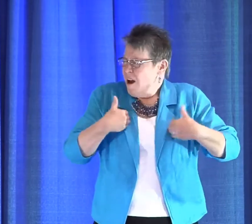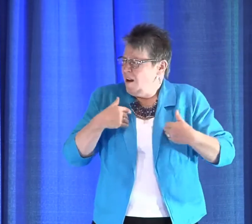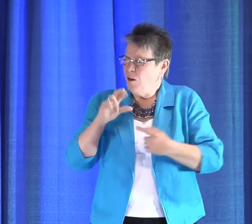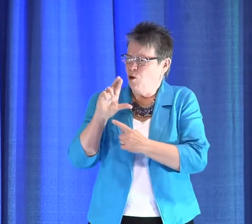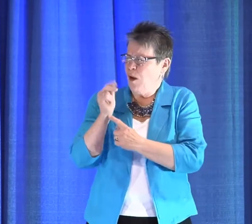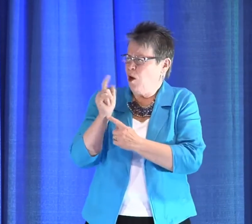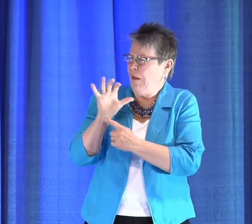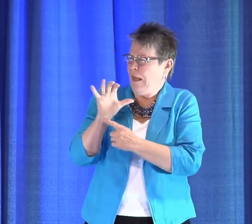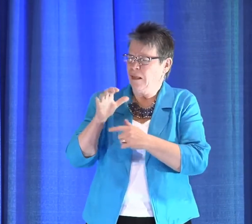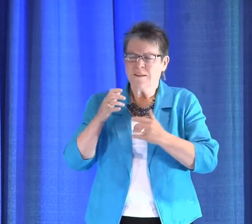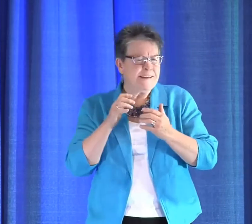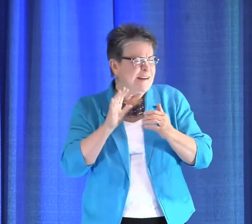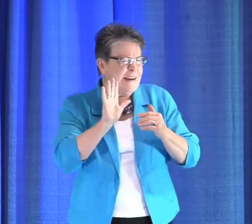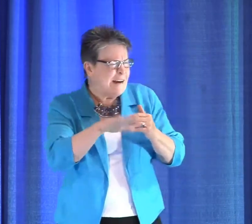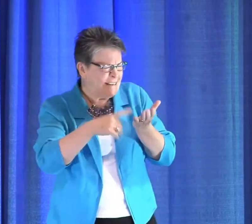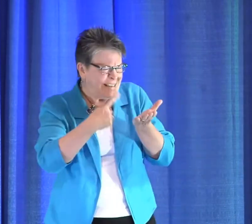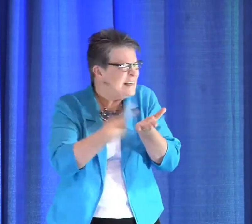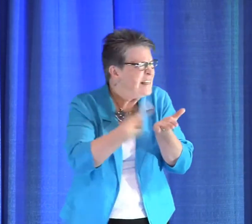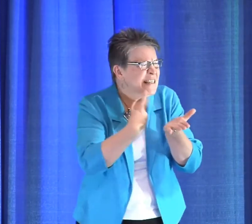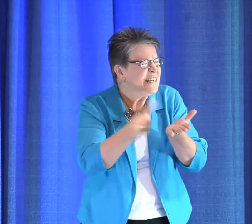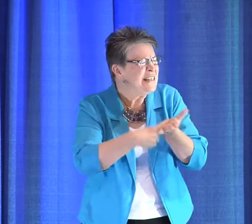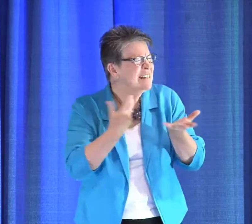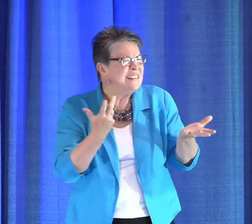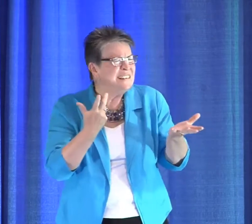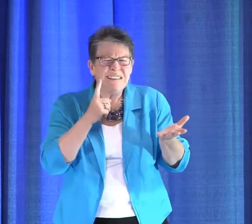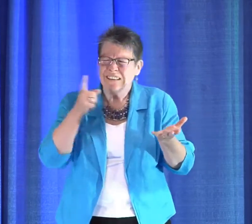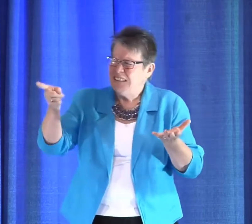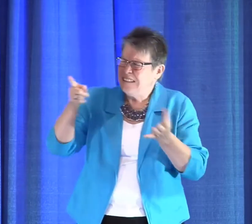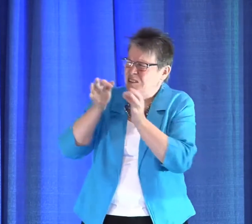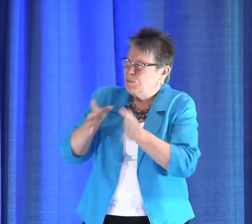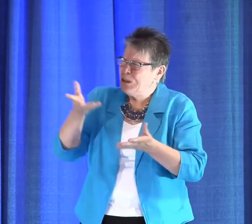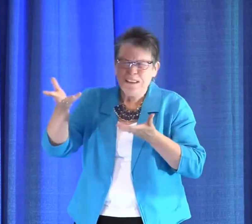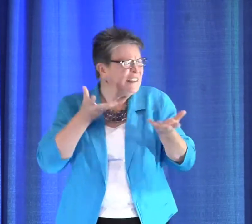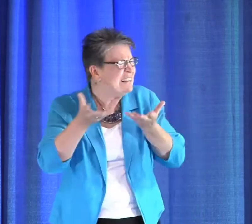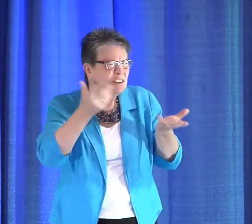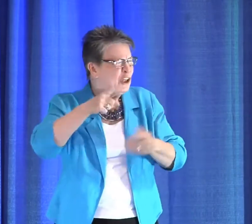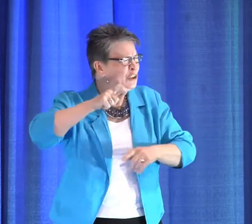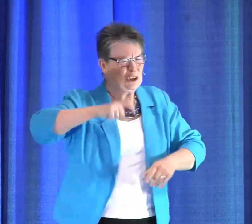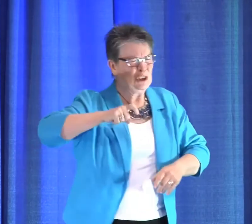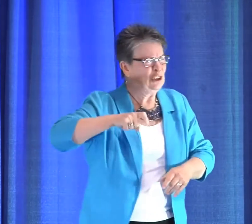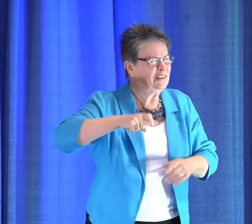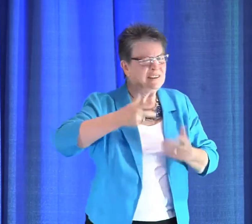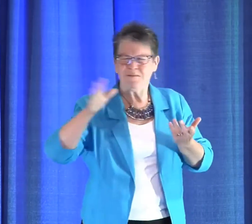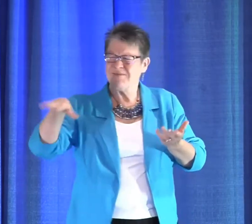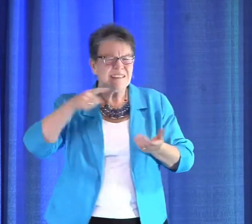Many of us in the deaf community have a different standard of what it means to be an interpreter, what it means to be a good interpreter.